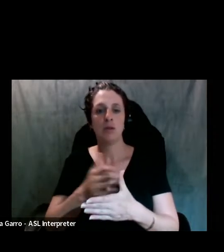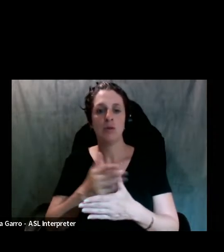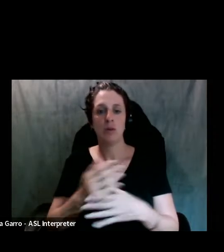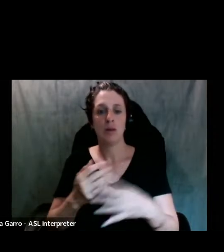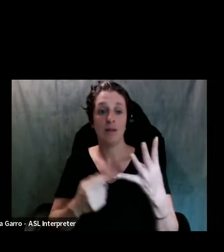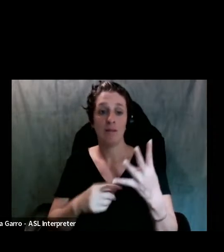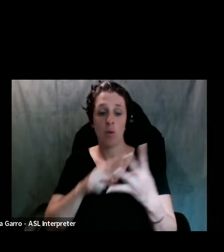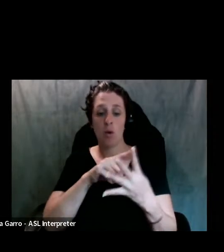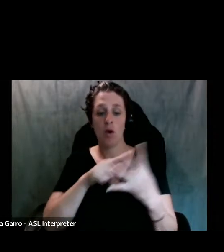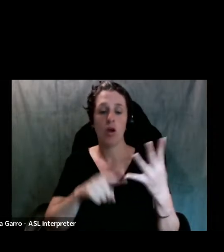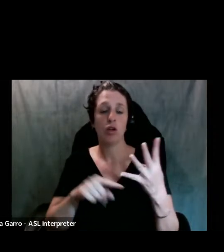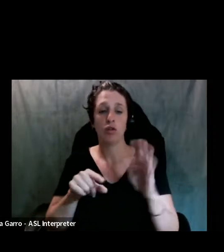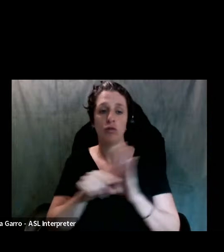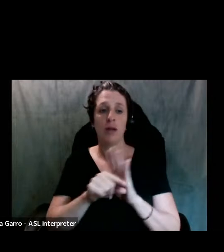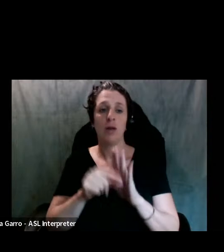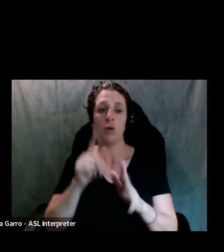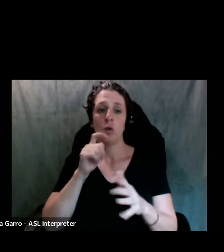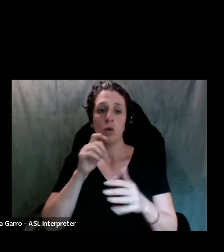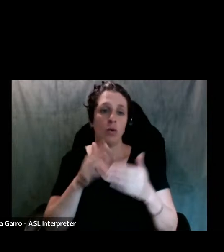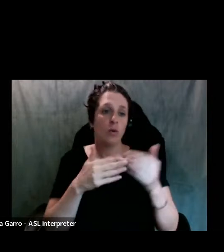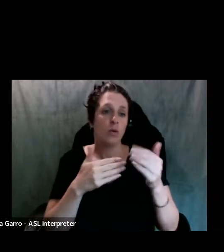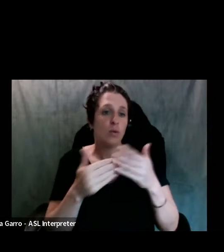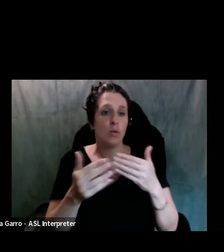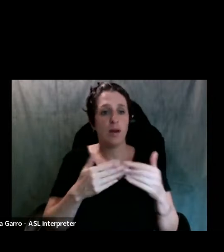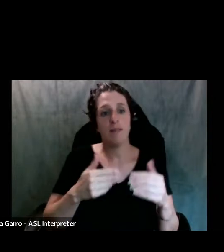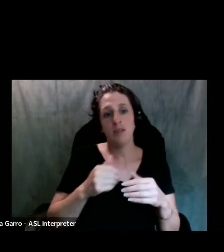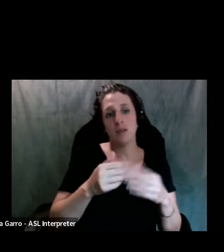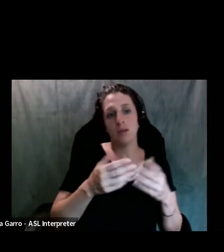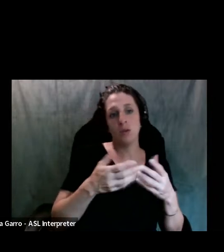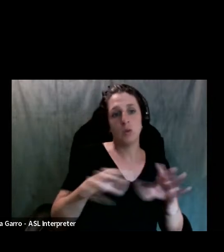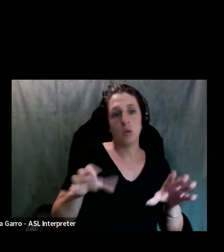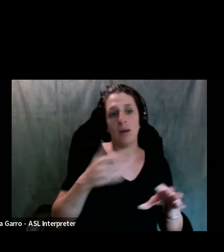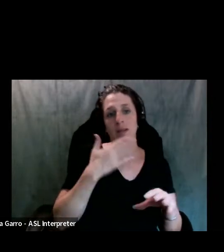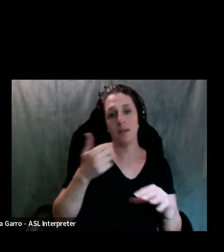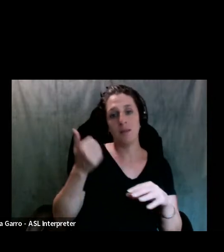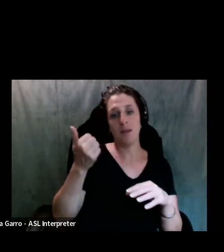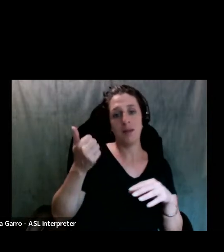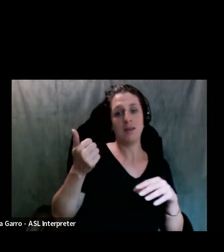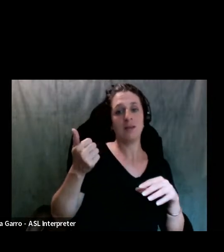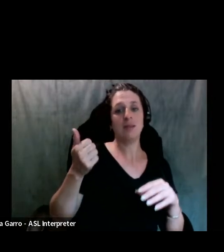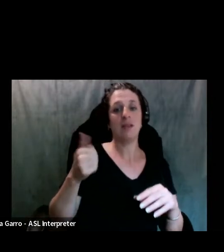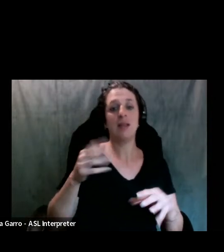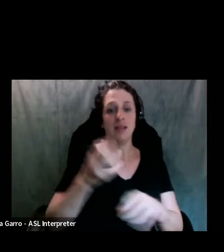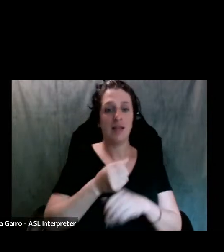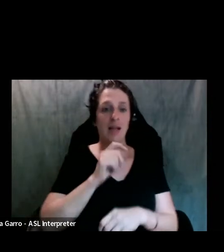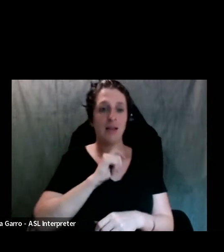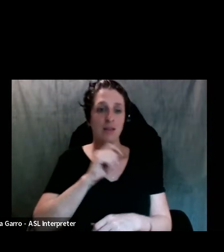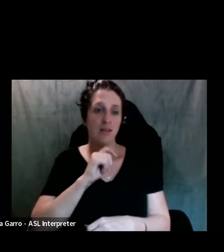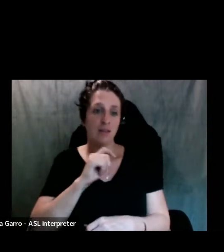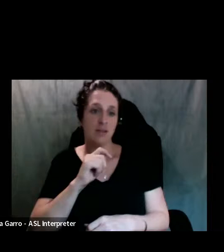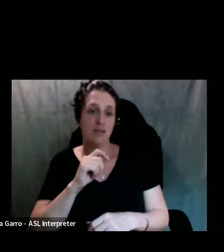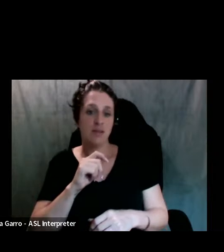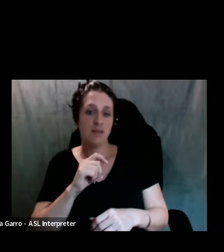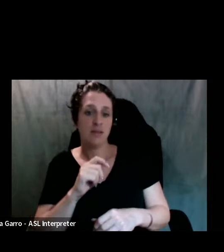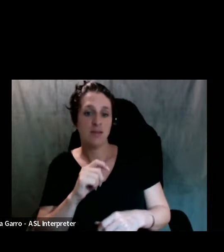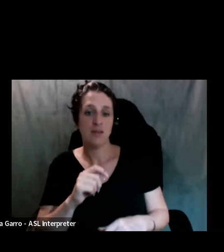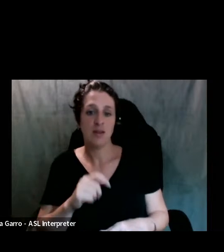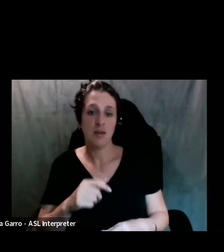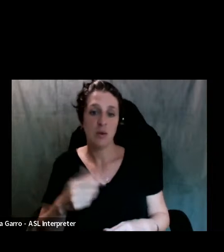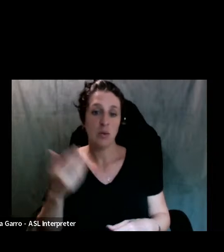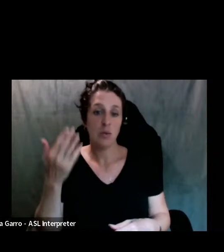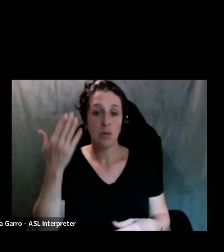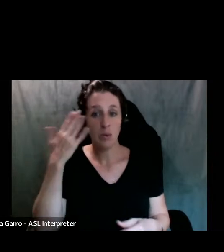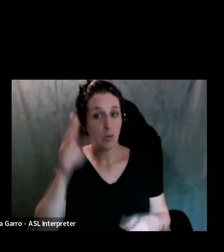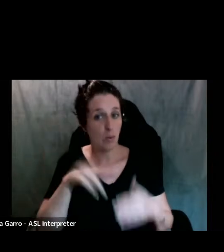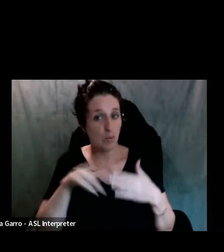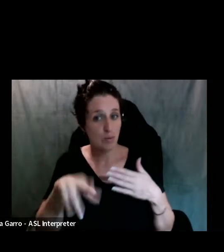and whoever sorted it the best, they would get ice cream. We still don't know the results, but I'm hoping the senior